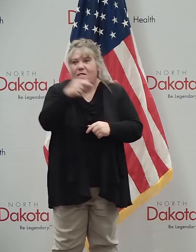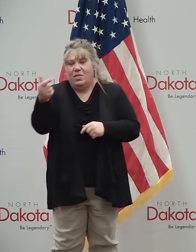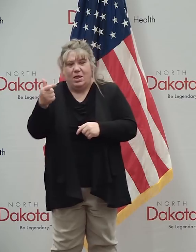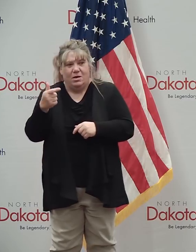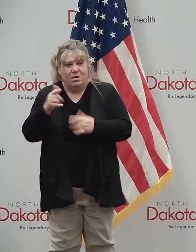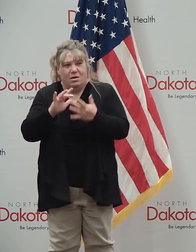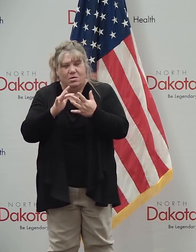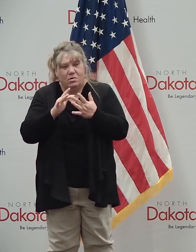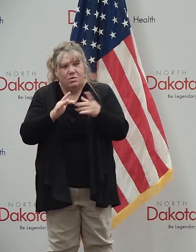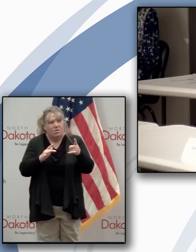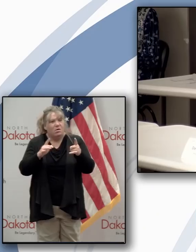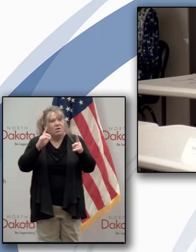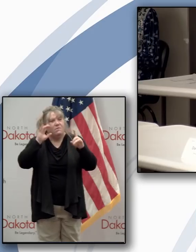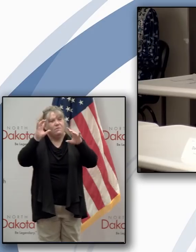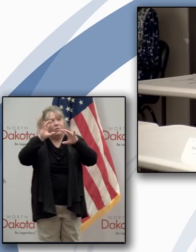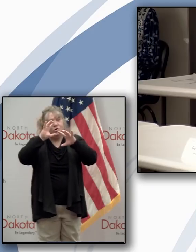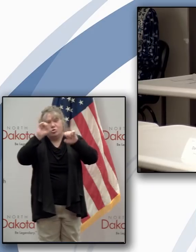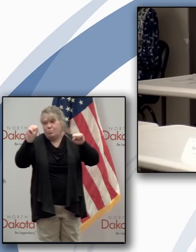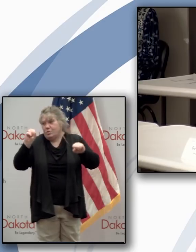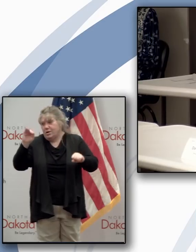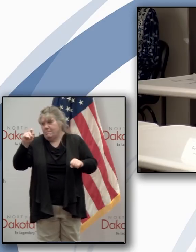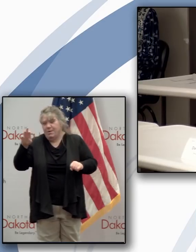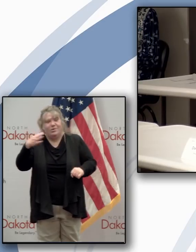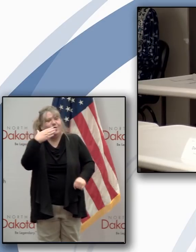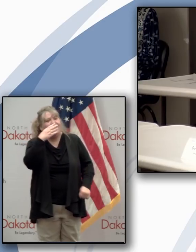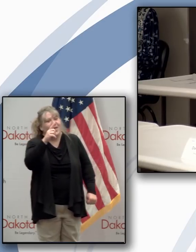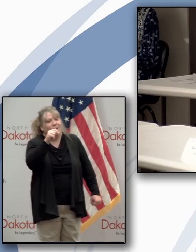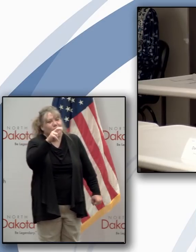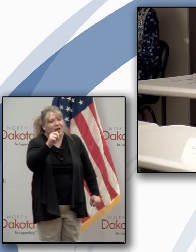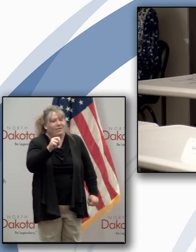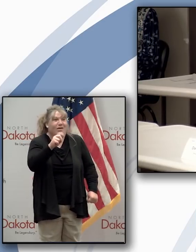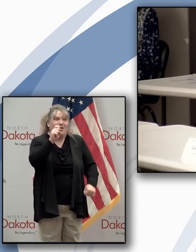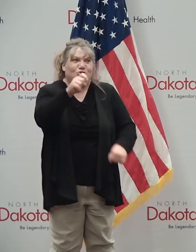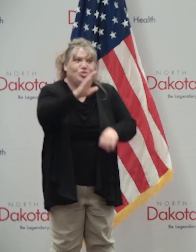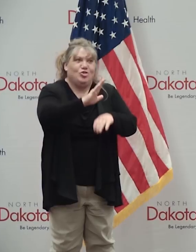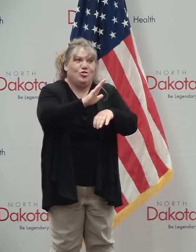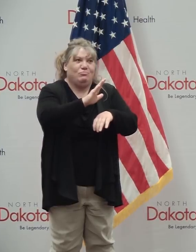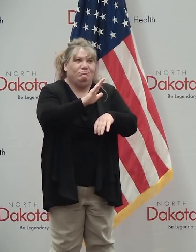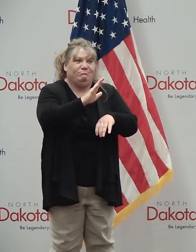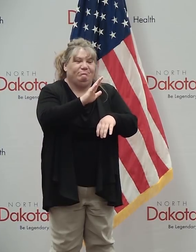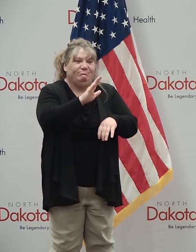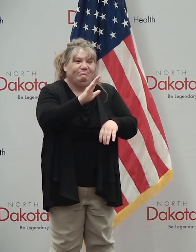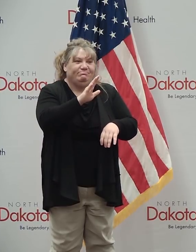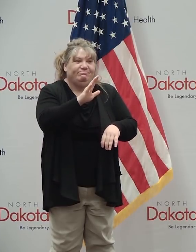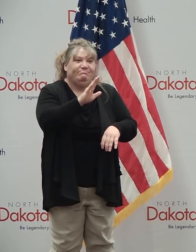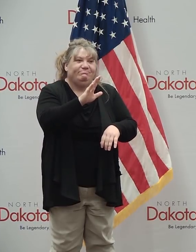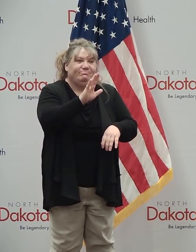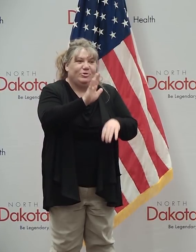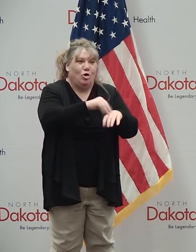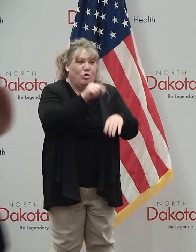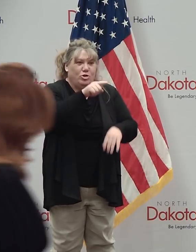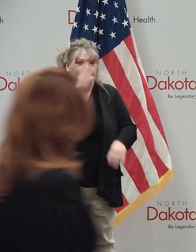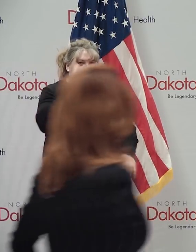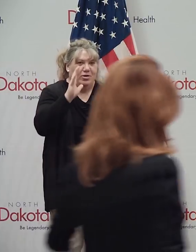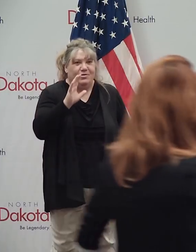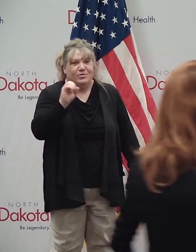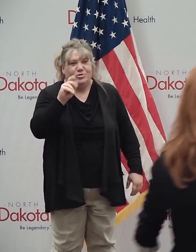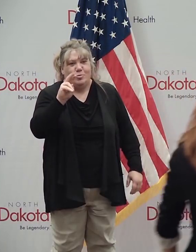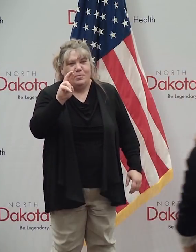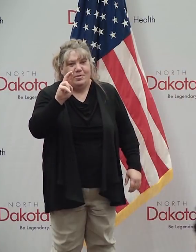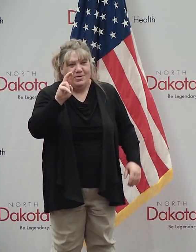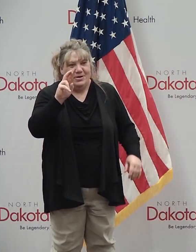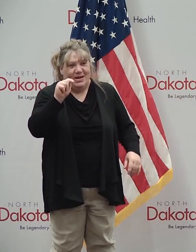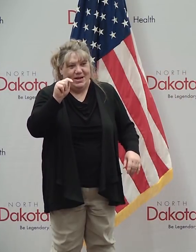Okay. Superintendent Baesler. Thank you, Dave. I should call on you earlier to come save me, but Superintendent Baesler, welcome back to the